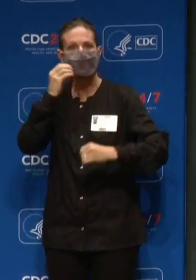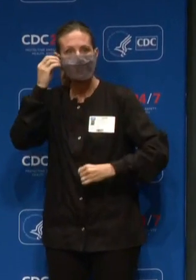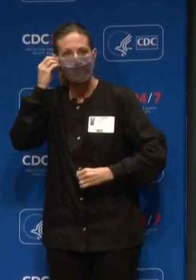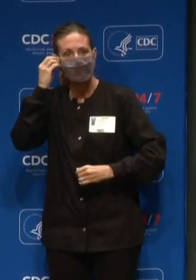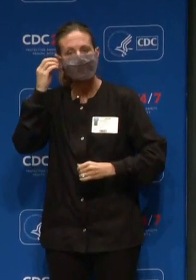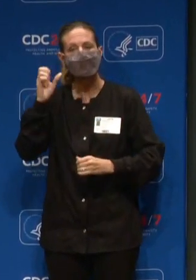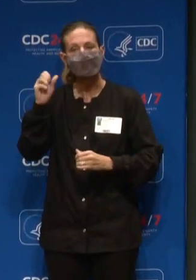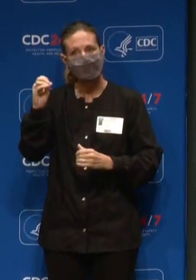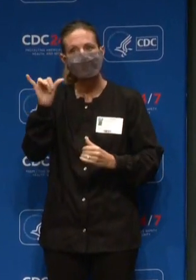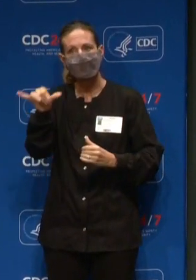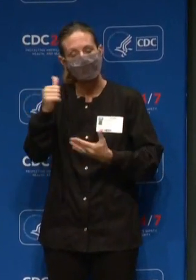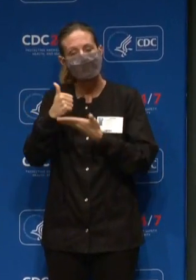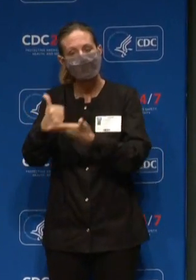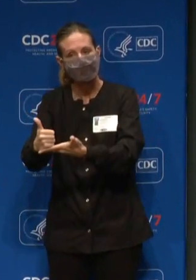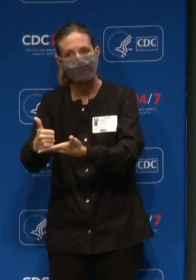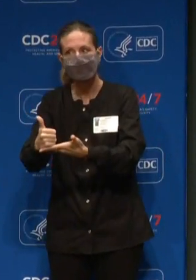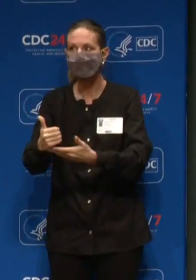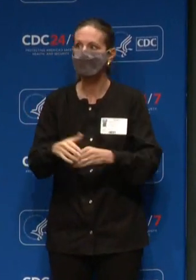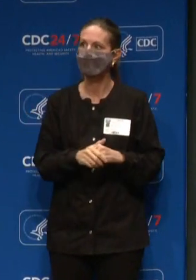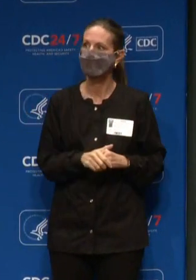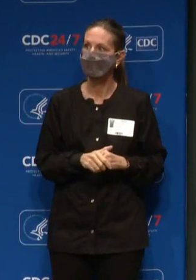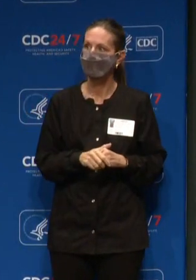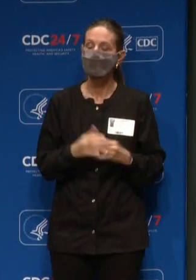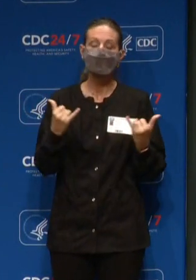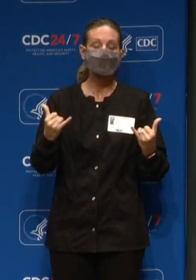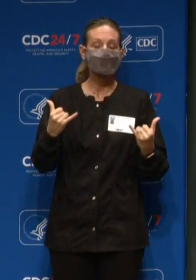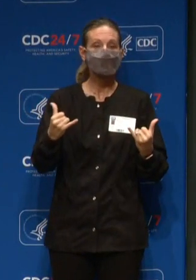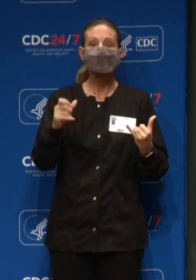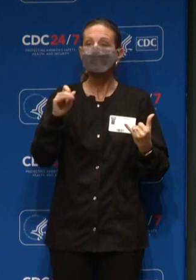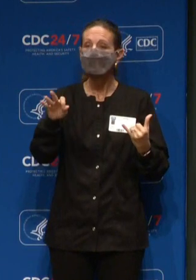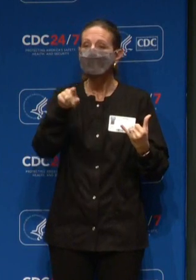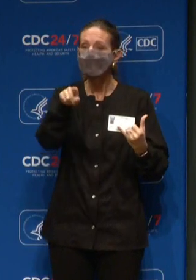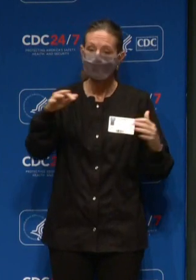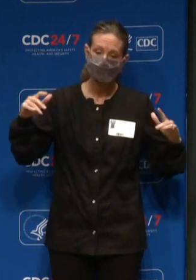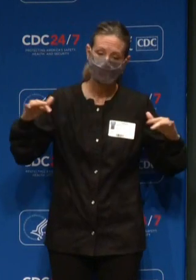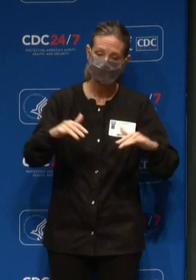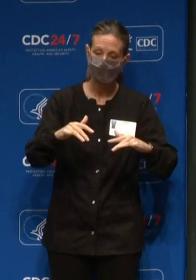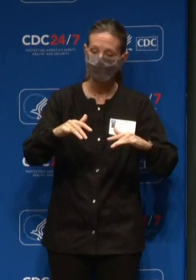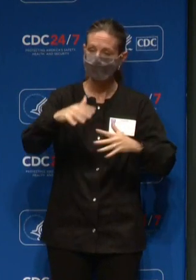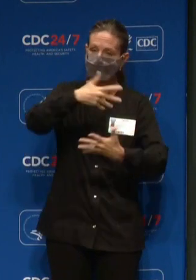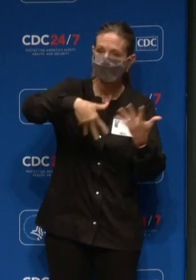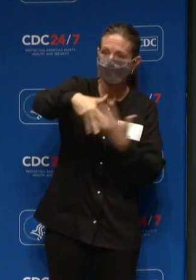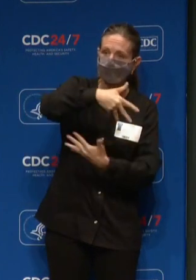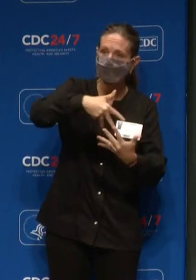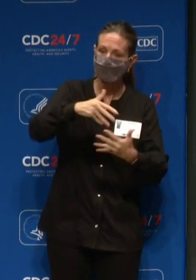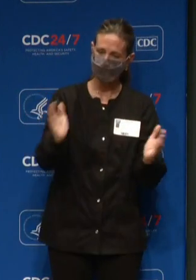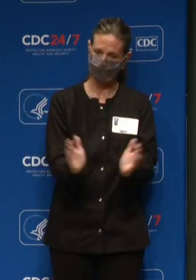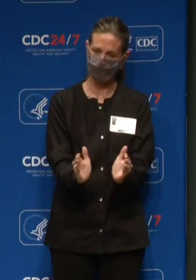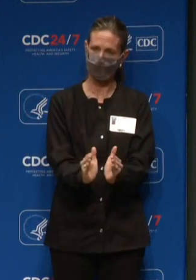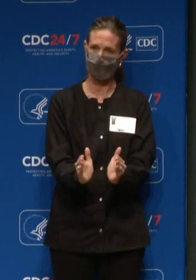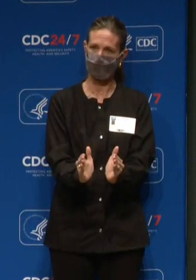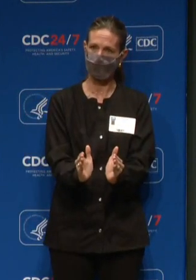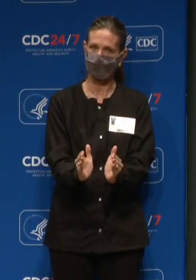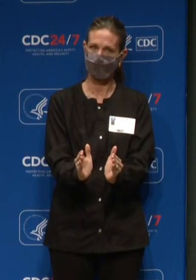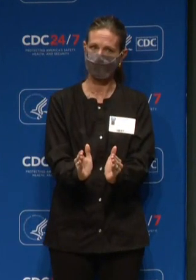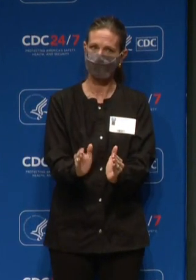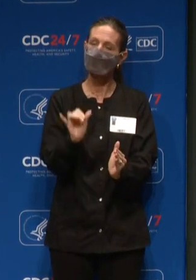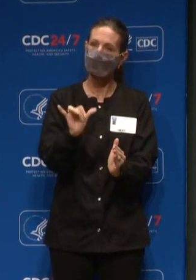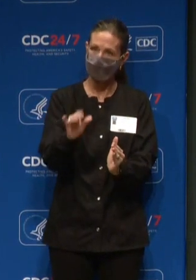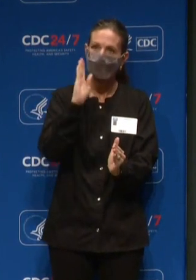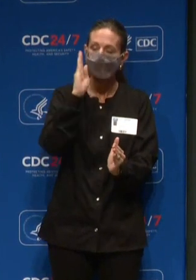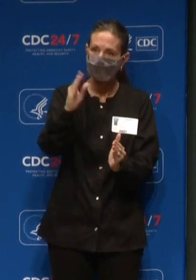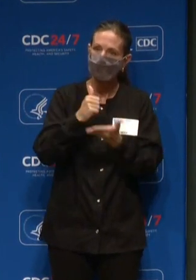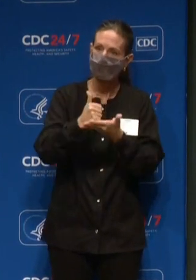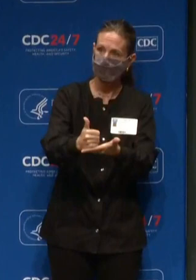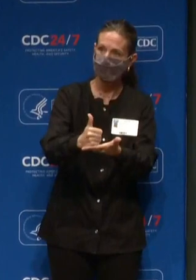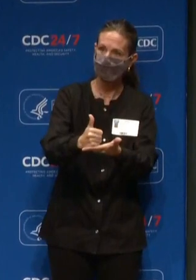factor is that smaller, more intimate gatherings of family, friends, and neighbors may be driving infection as well, especially as